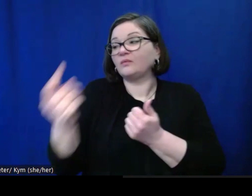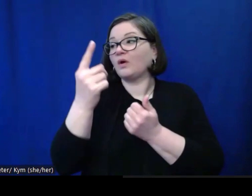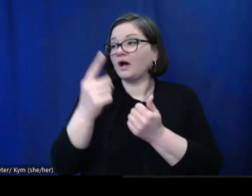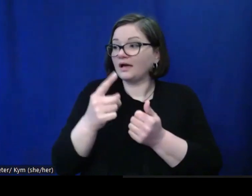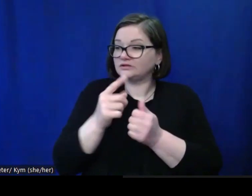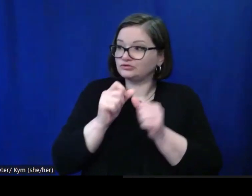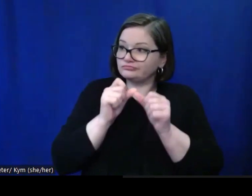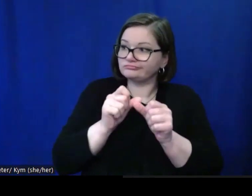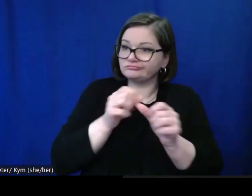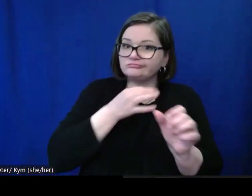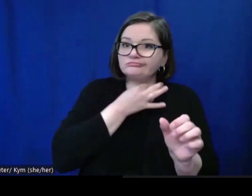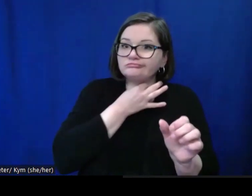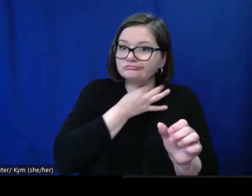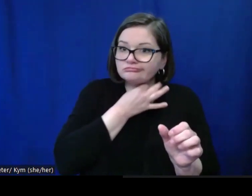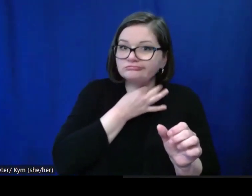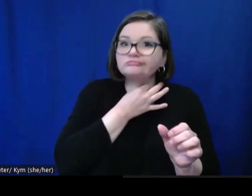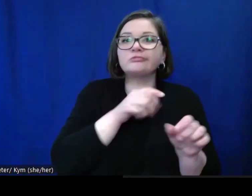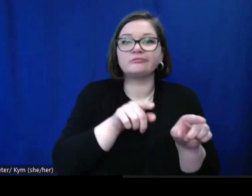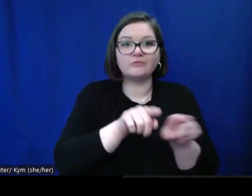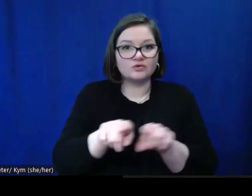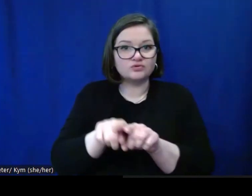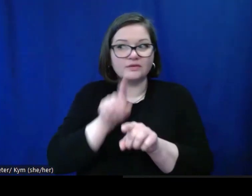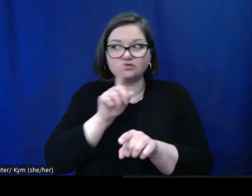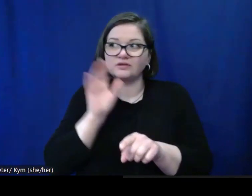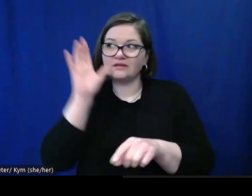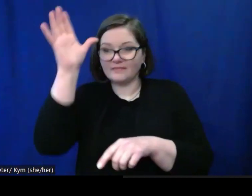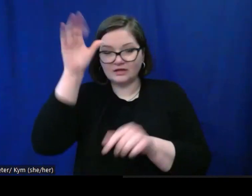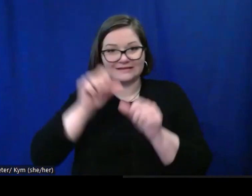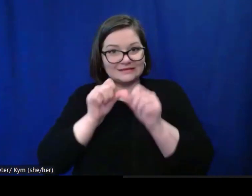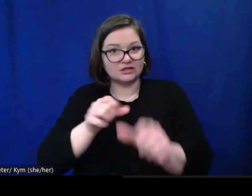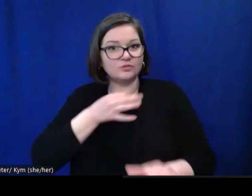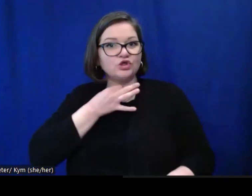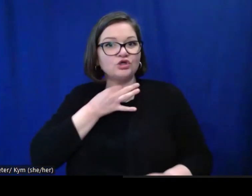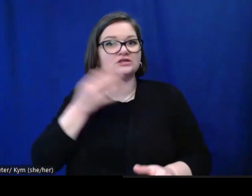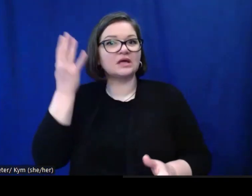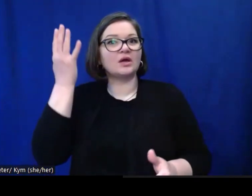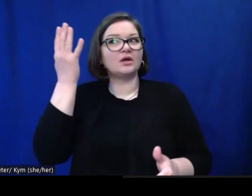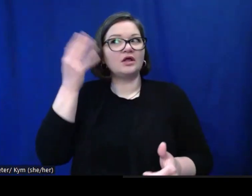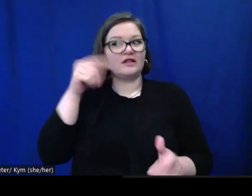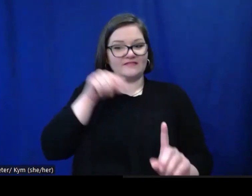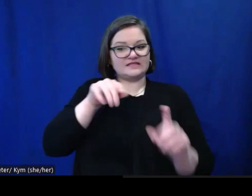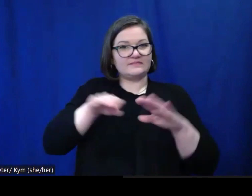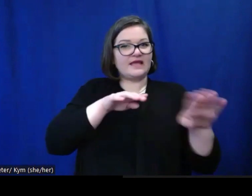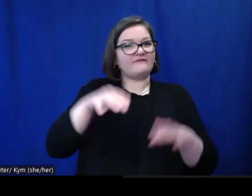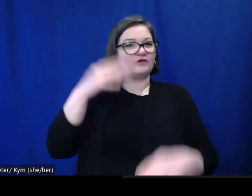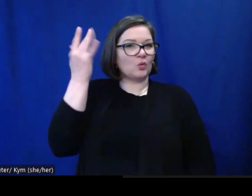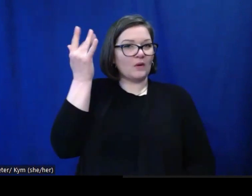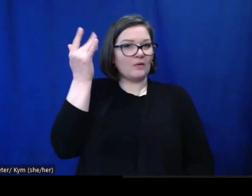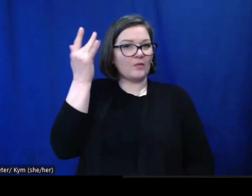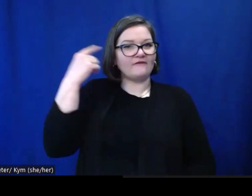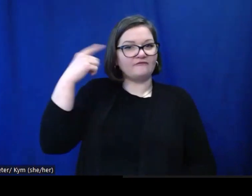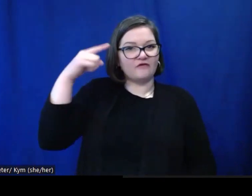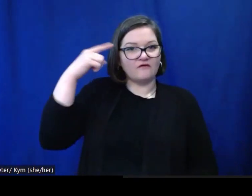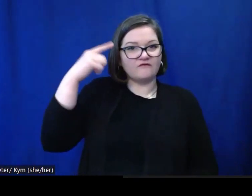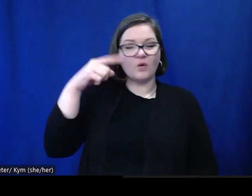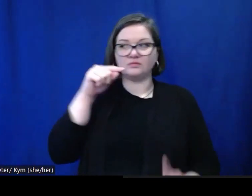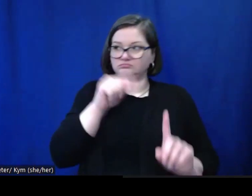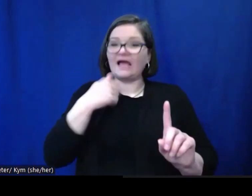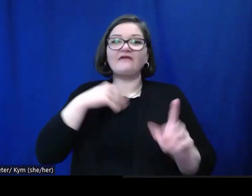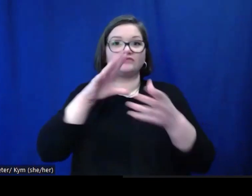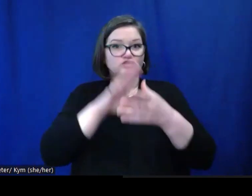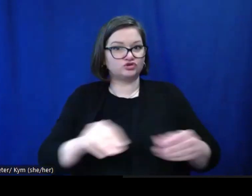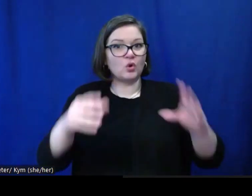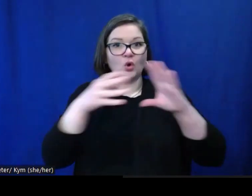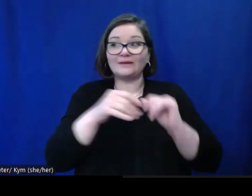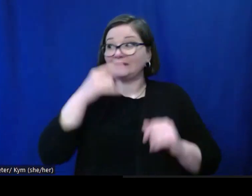is, and help our parents to stay curious about, is what's the purpose of the behavior, right? So there's a story behind that. Kids aren't like